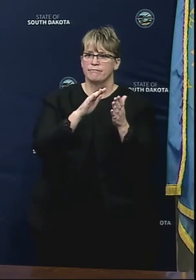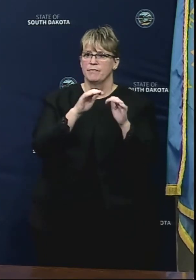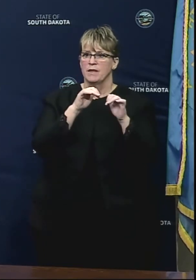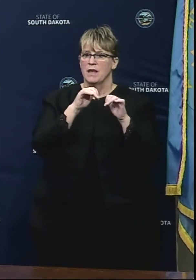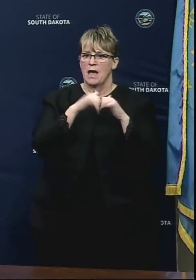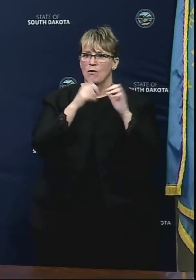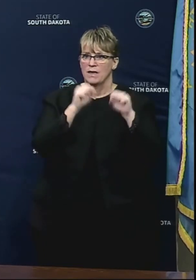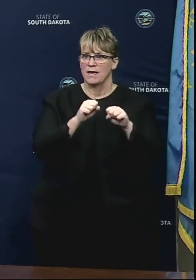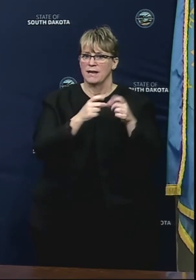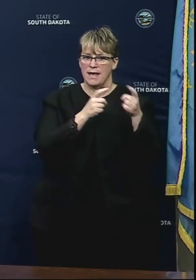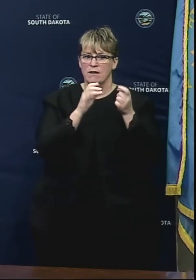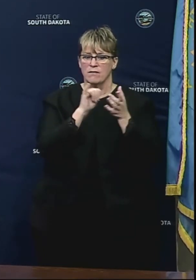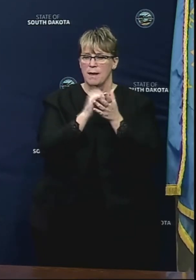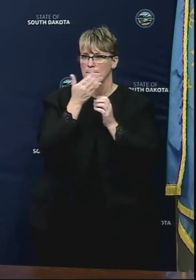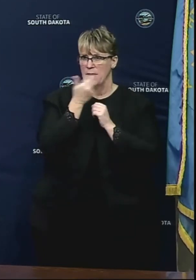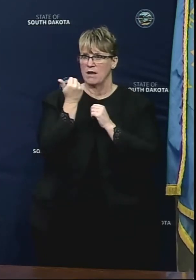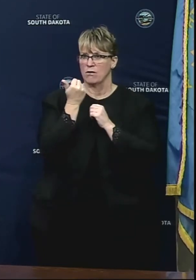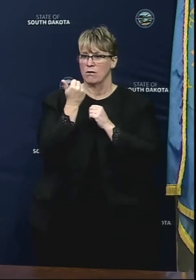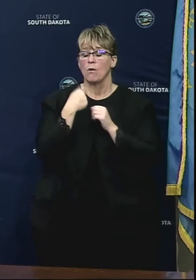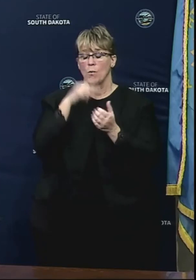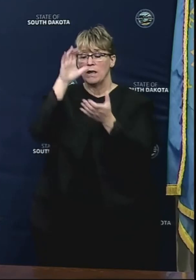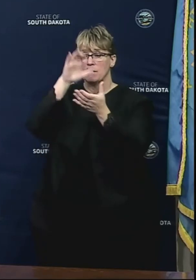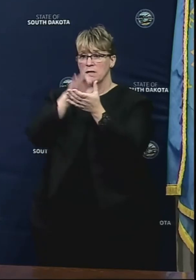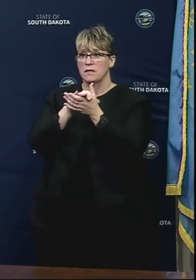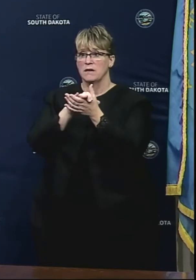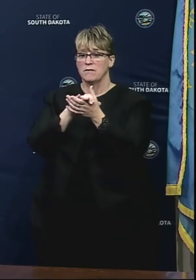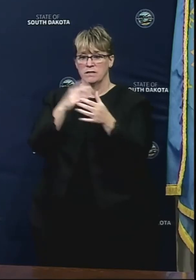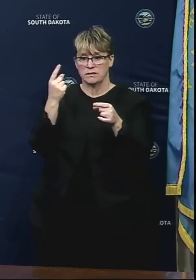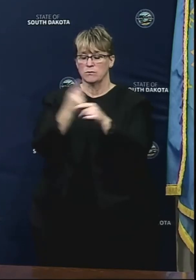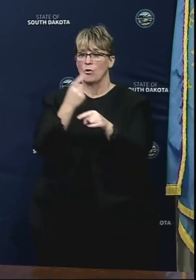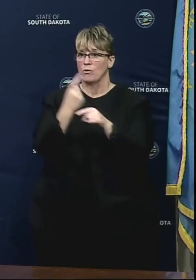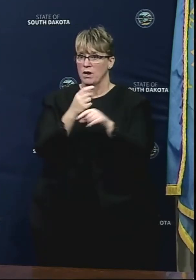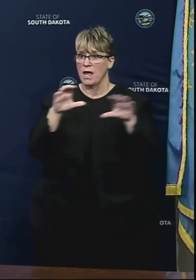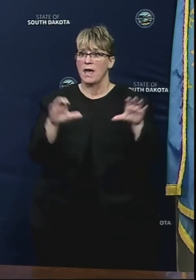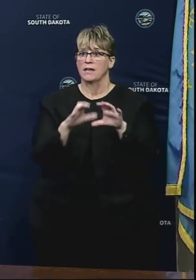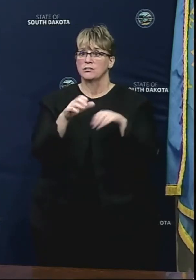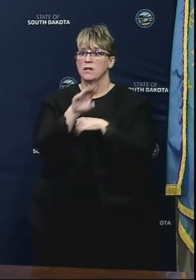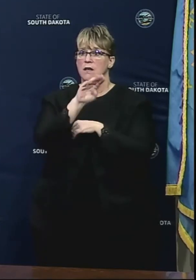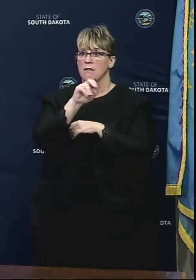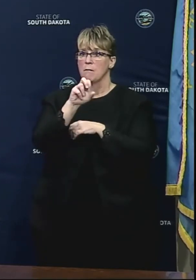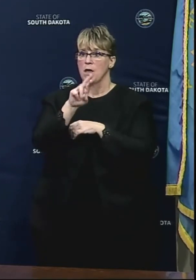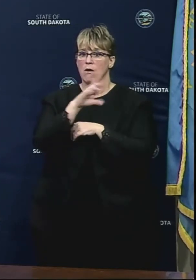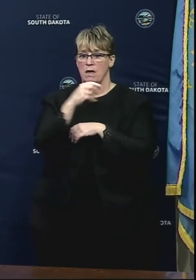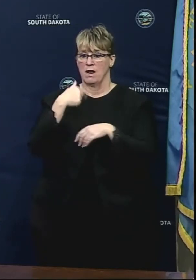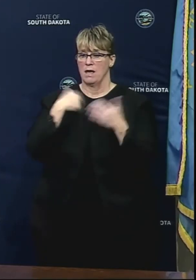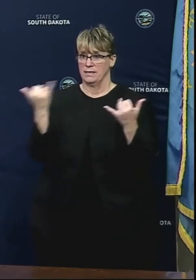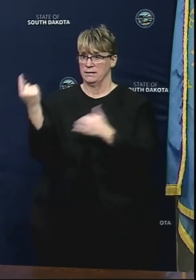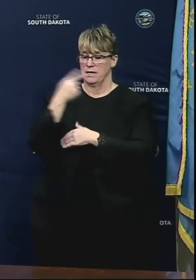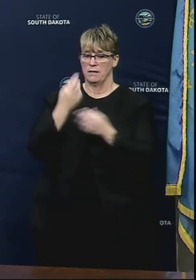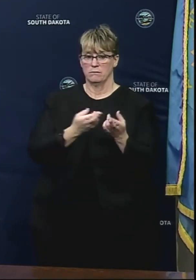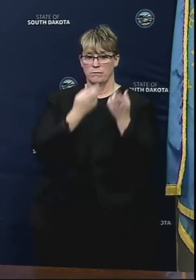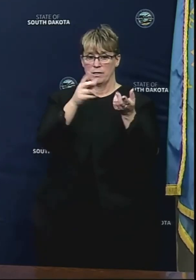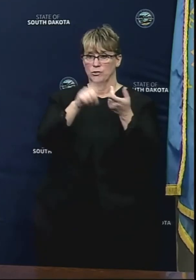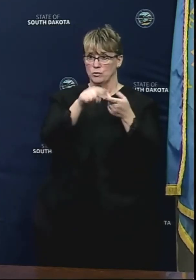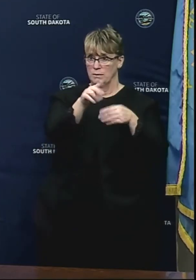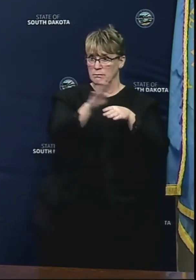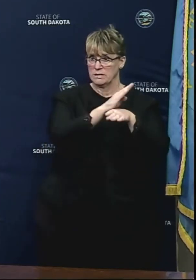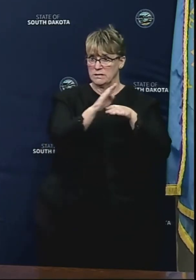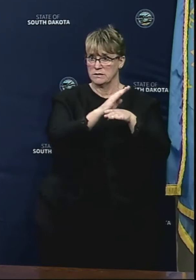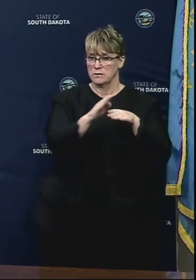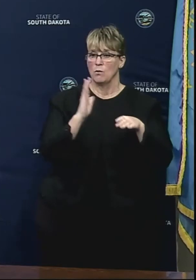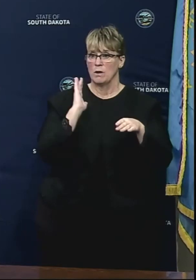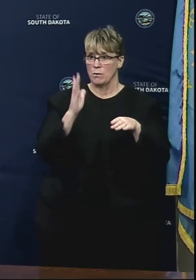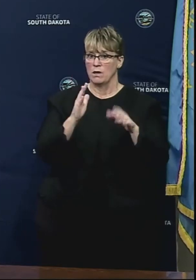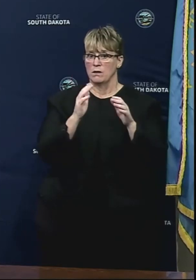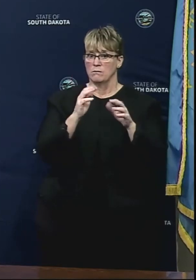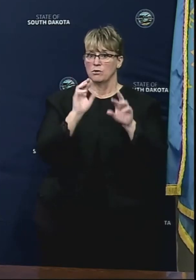could take. And so this, we believe, is appropriate action, the mayor and I today, to recommend to them, and we'll look